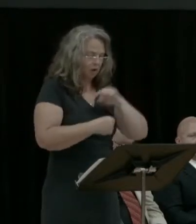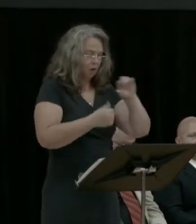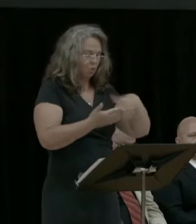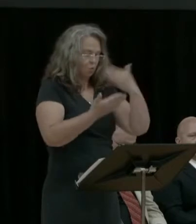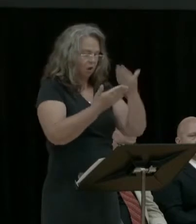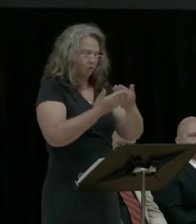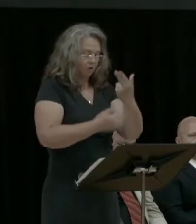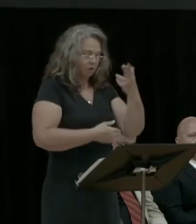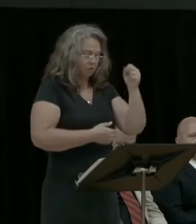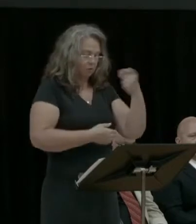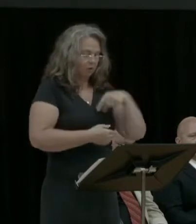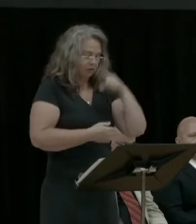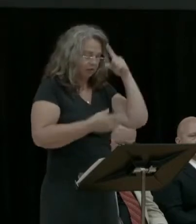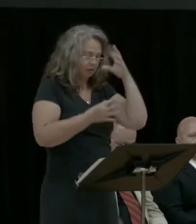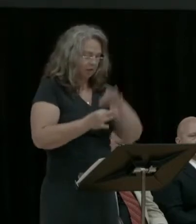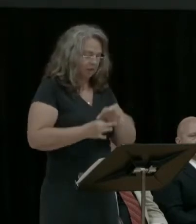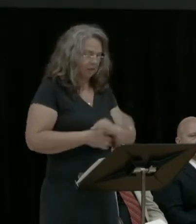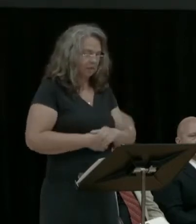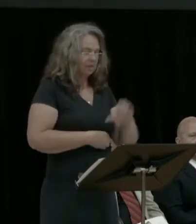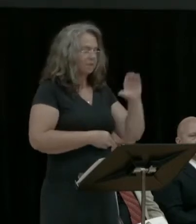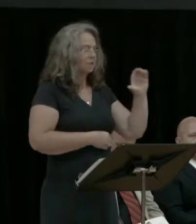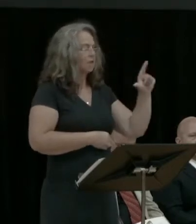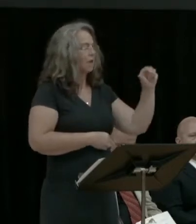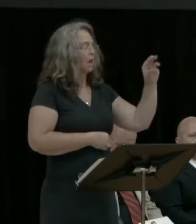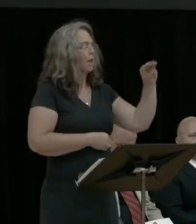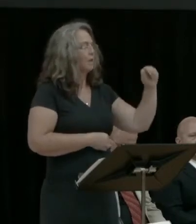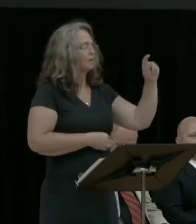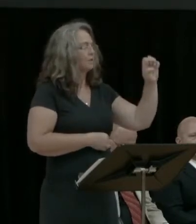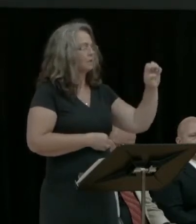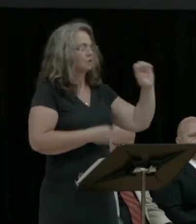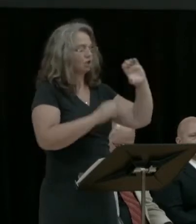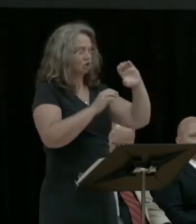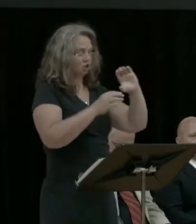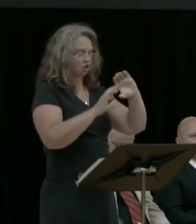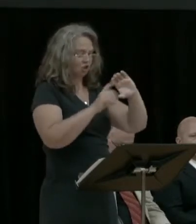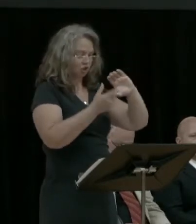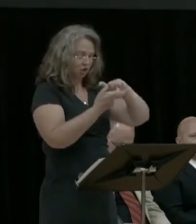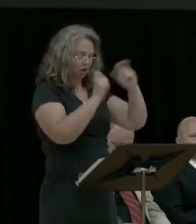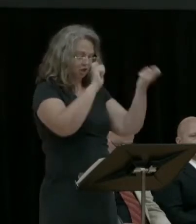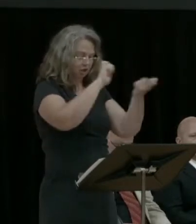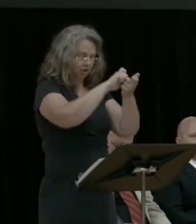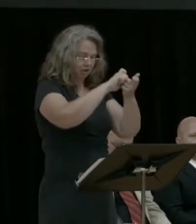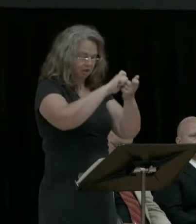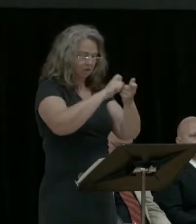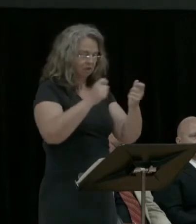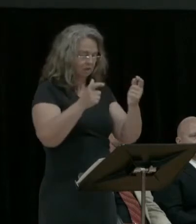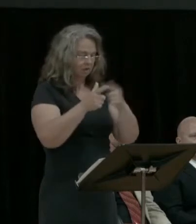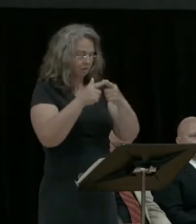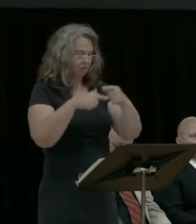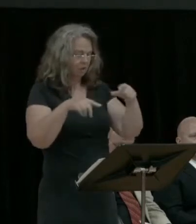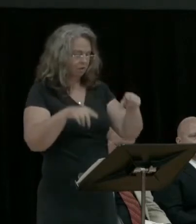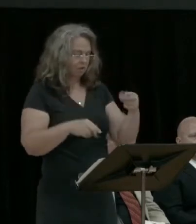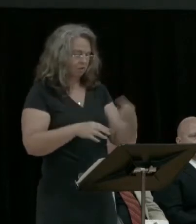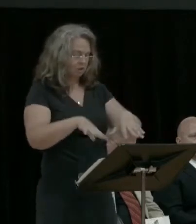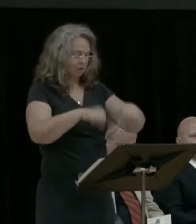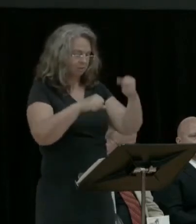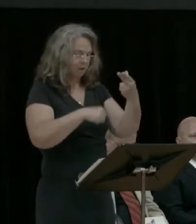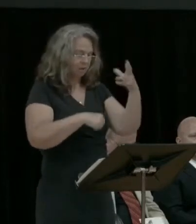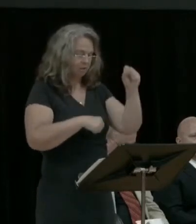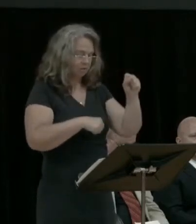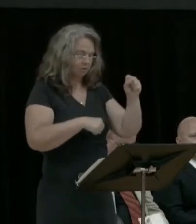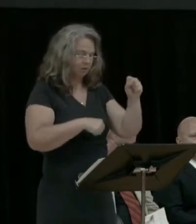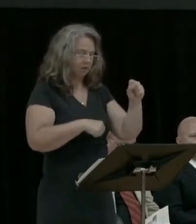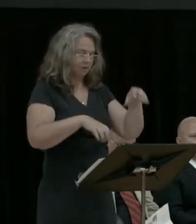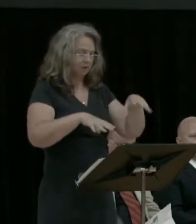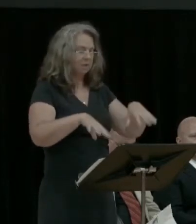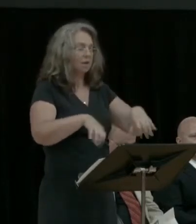extent of climate change. It took a high schooler sharing her story to try to combat school shootings. It took a high schooler to tape a man